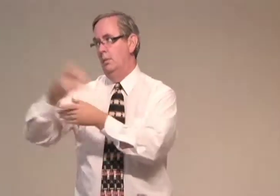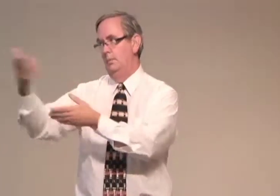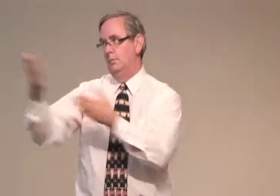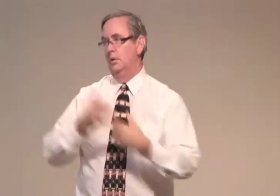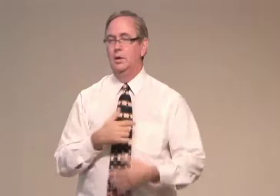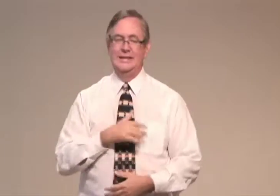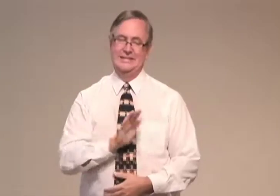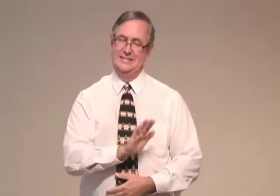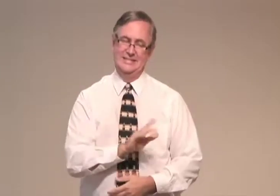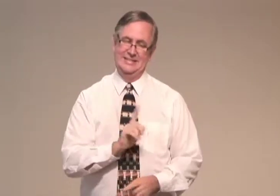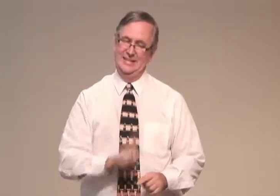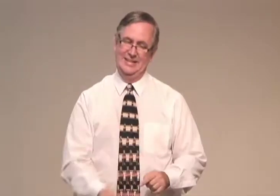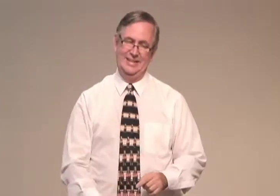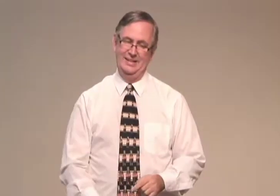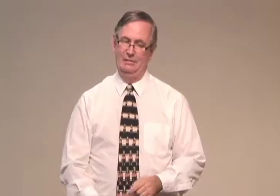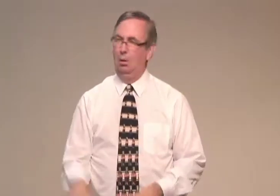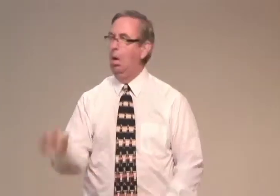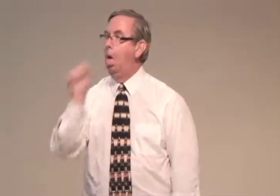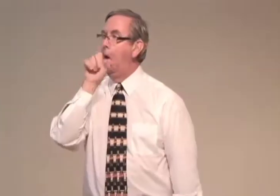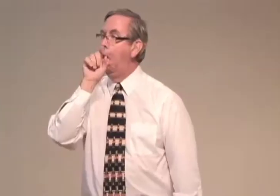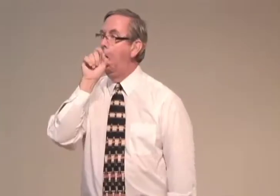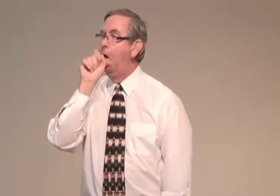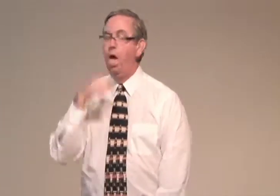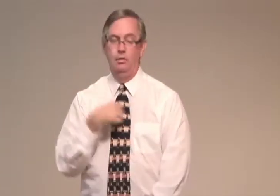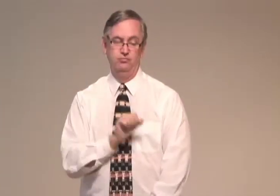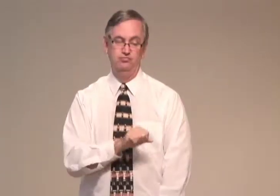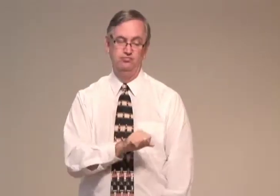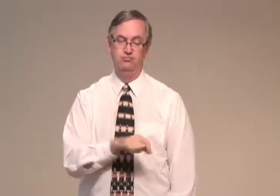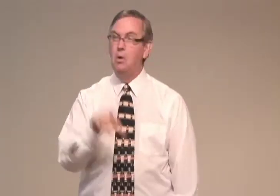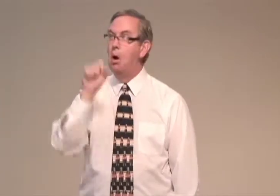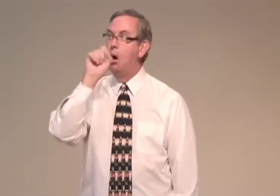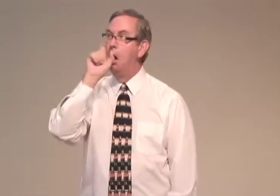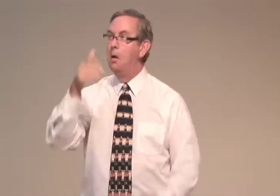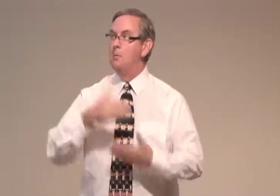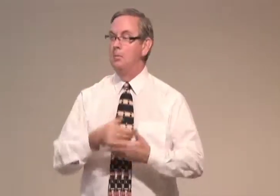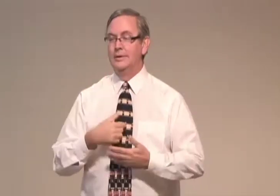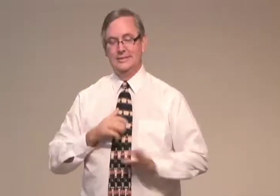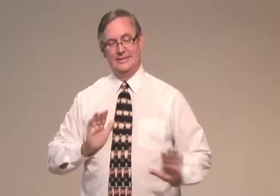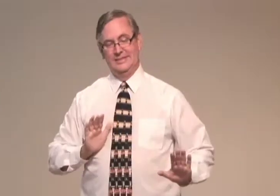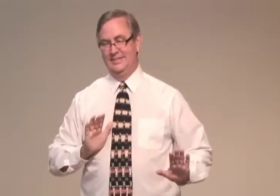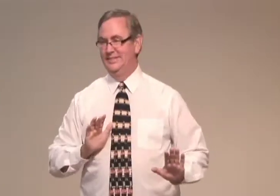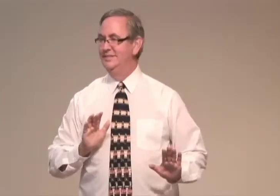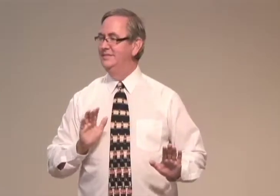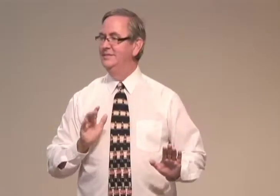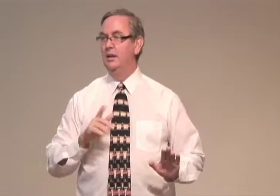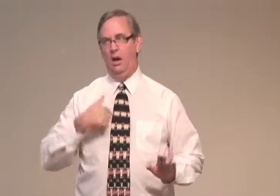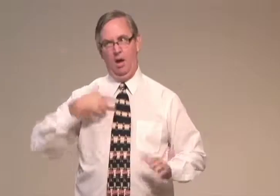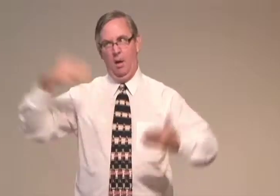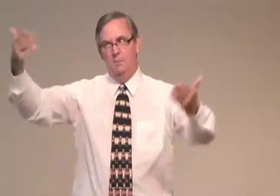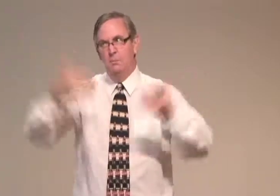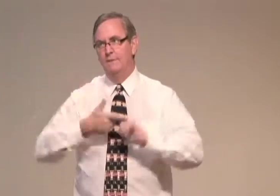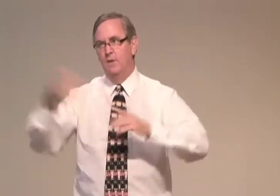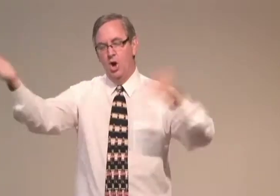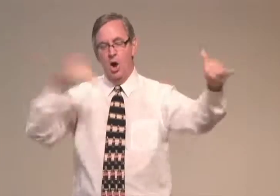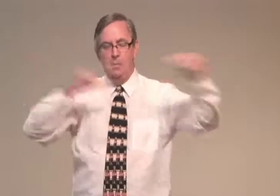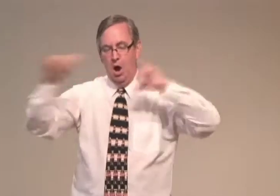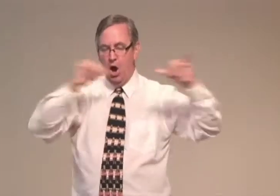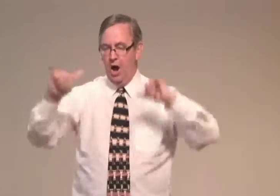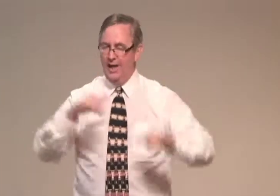I'm going to the I'm going to bring some beer to the room. I said, no, you're not allowed to. He said, are you going to tell? I said, yeah. He said, you crybaby. He said,